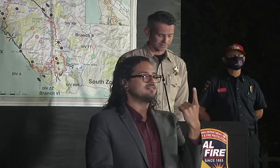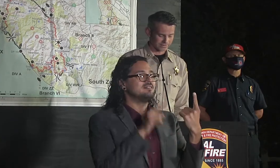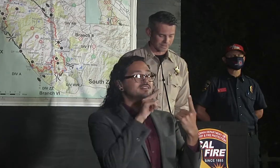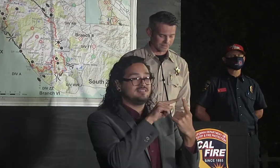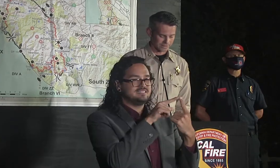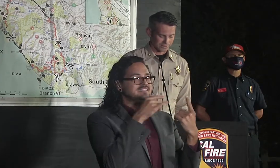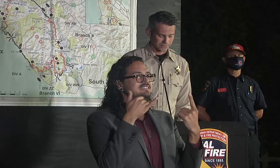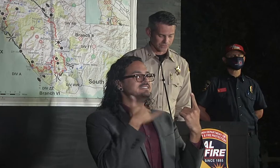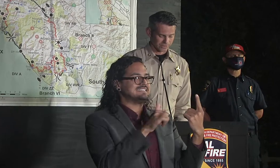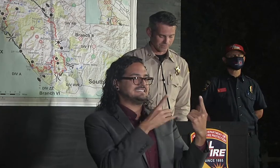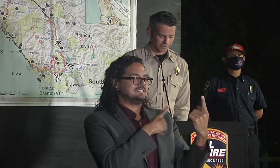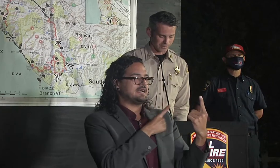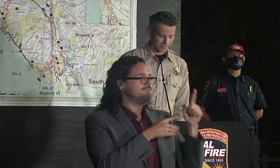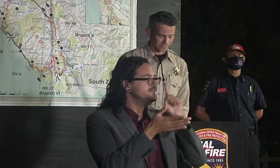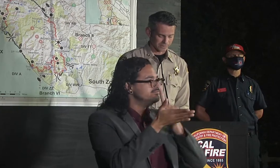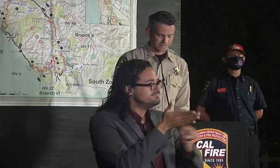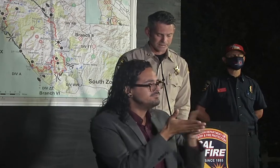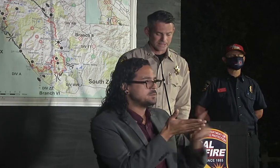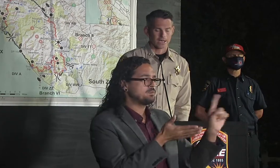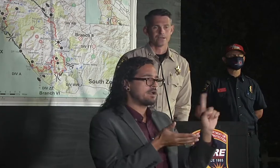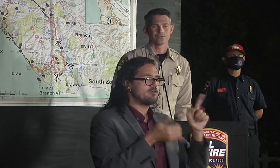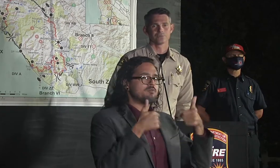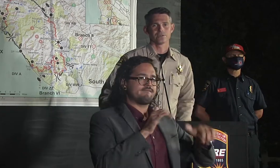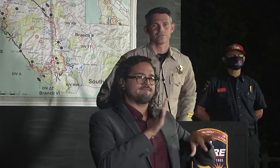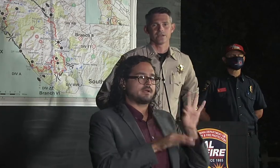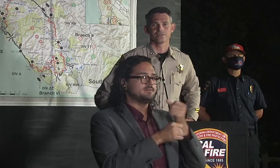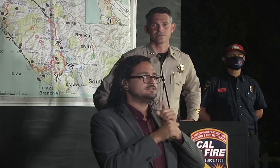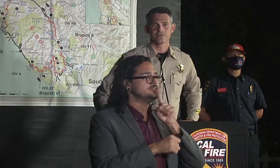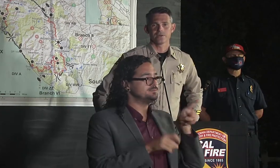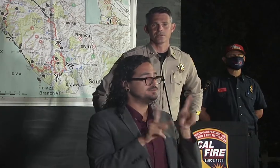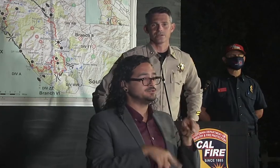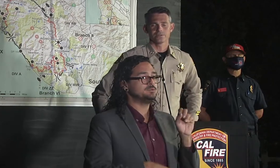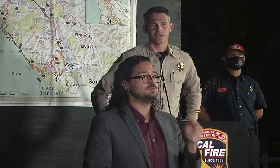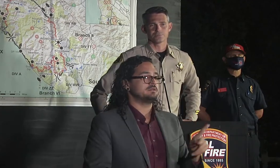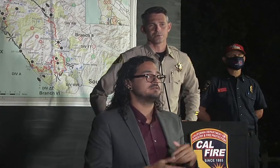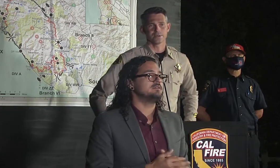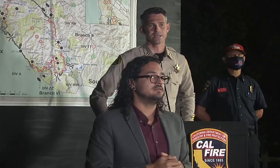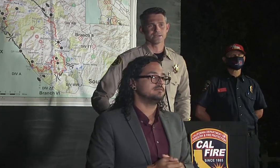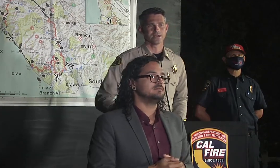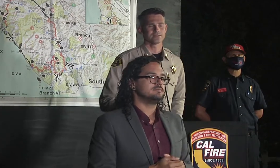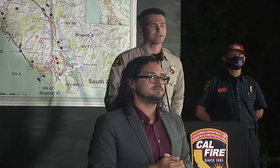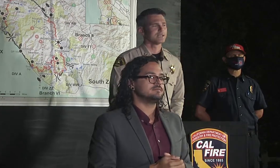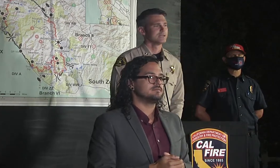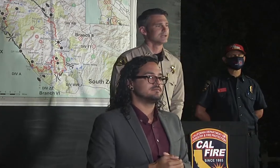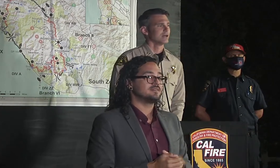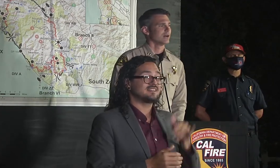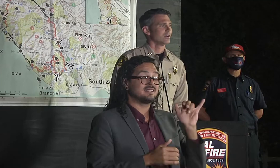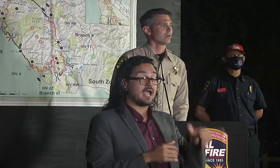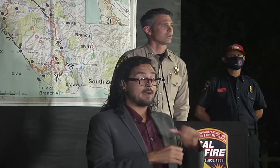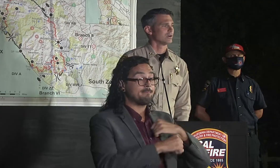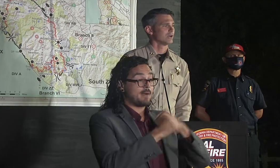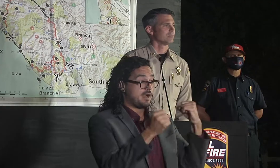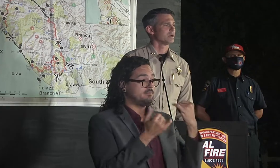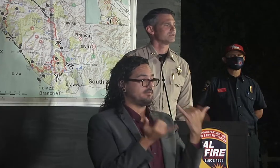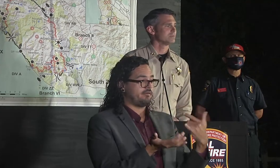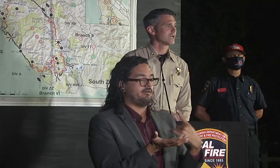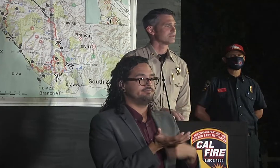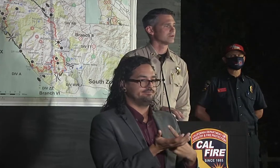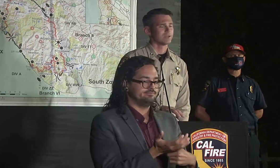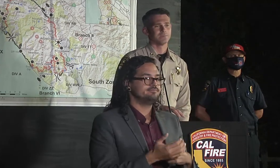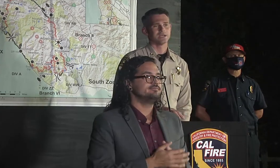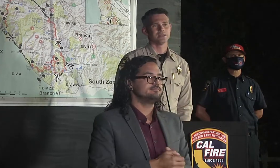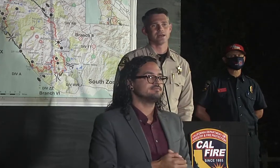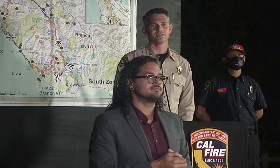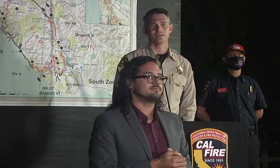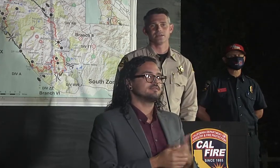detectives will be actively looking for that person. In terms of the device that we found yesterday, I spoke about that last night. Our bomb team went